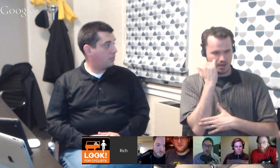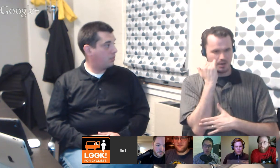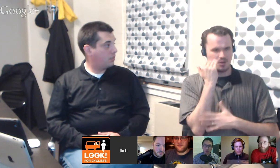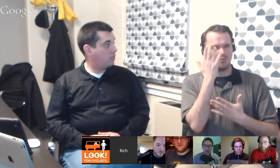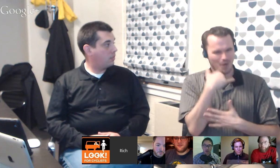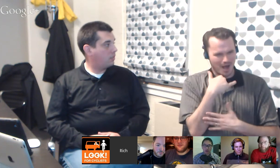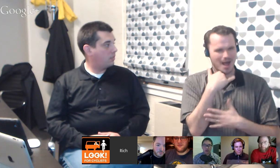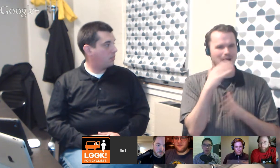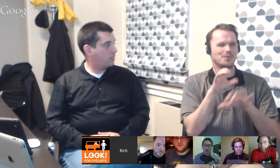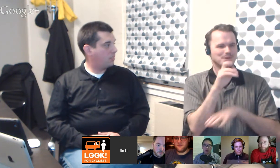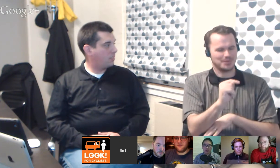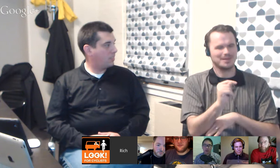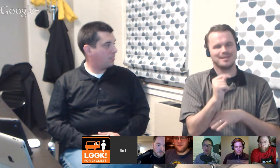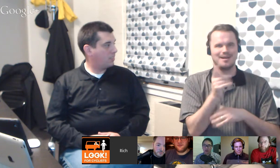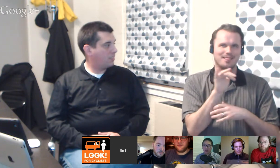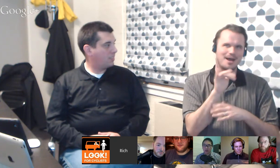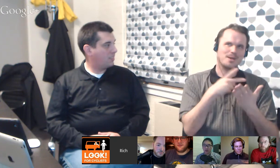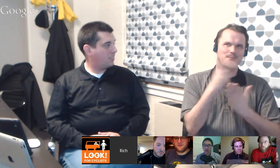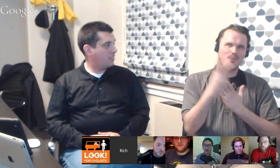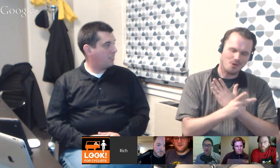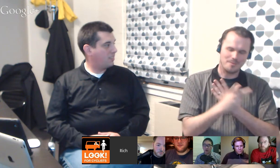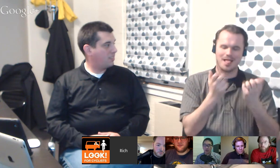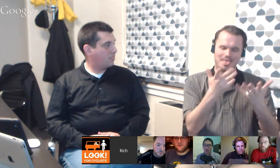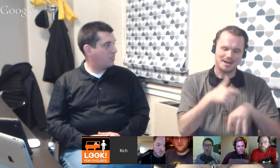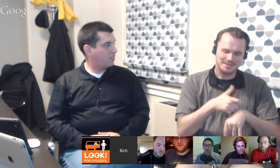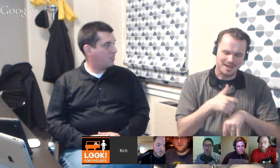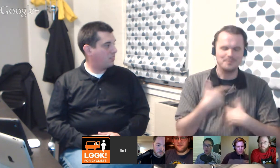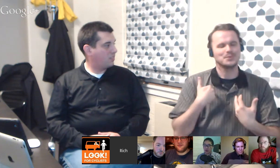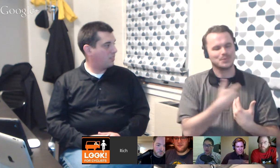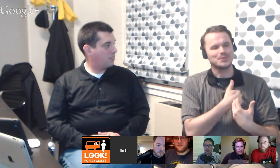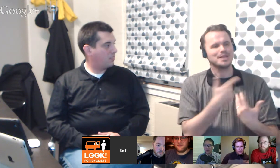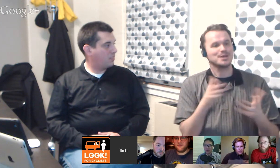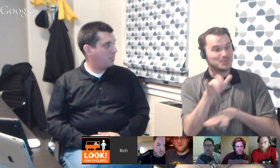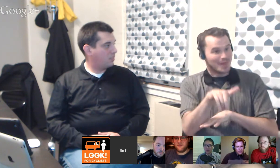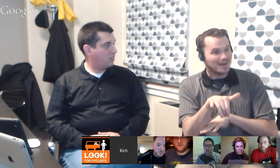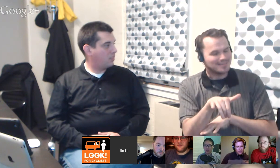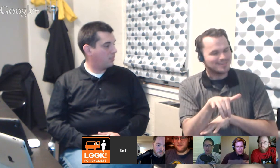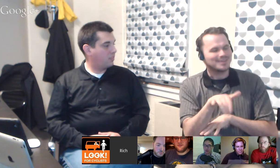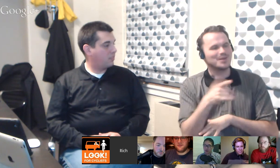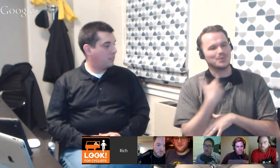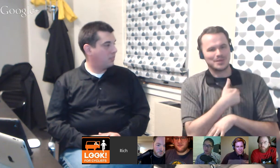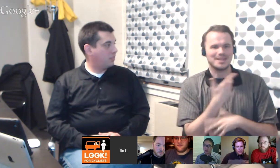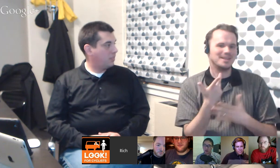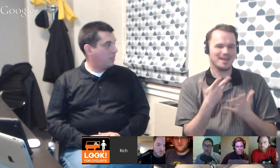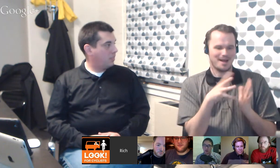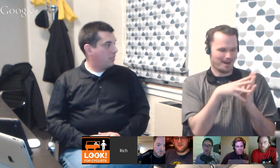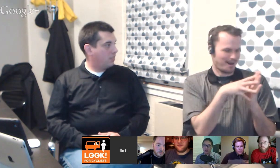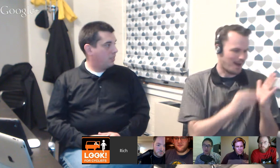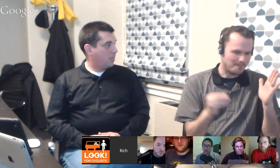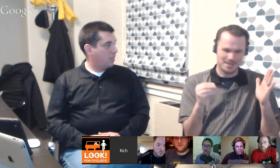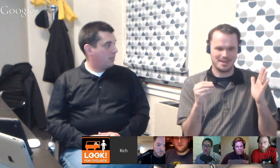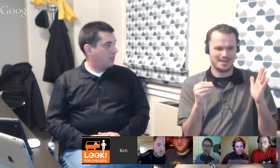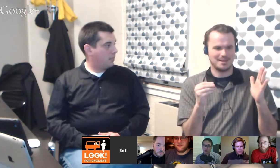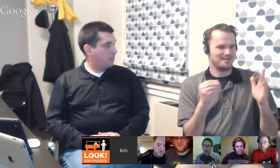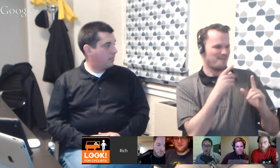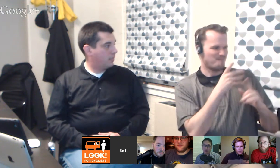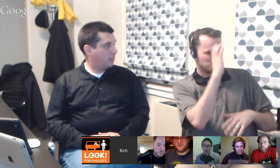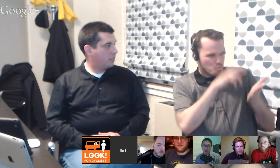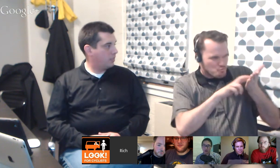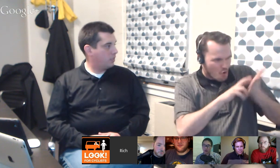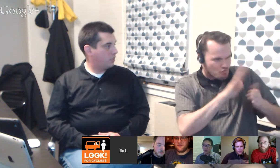we do it, right? Like in programming, a lot of times we do that. Like we would just copy a snippet of code from